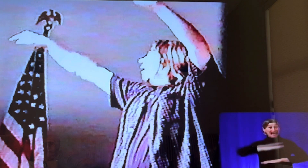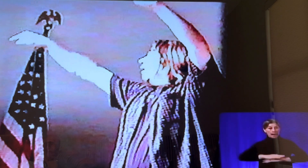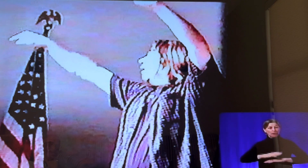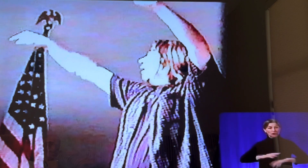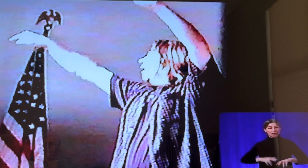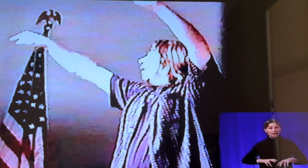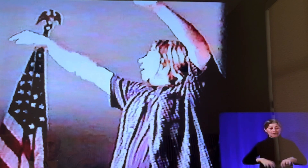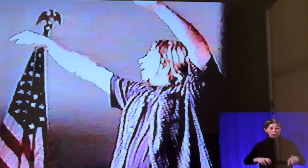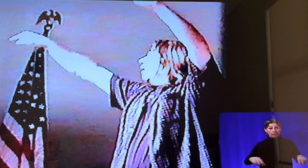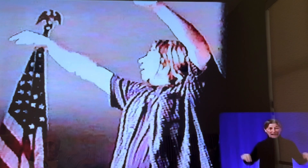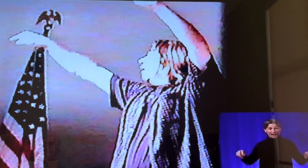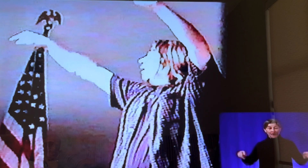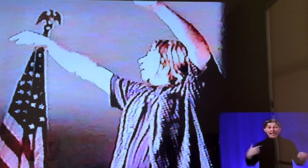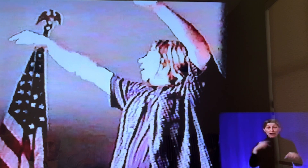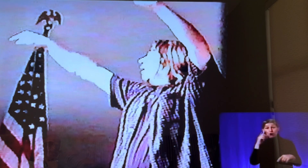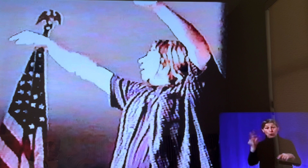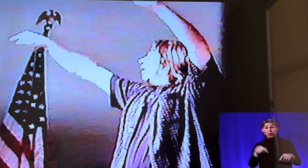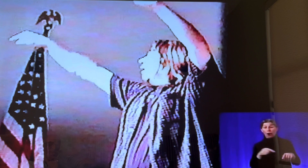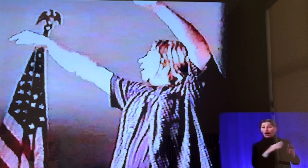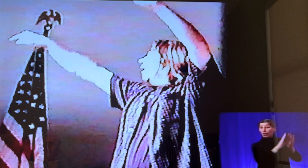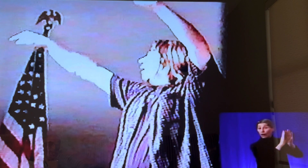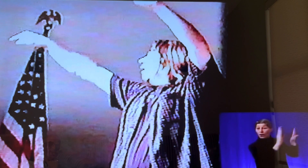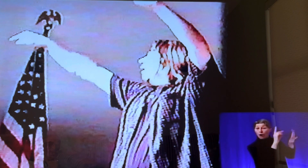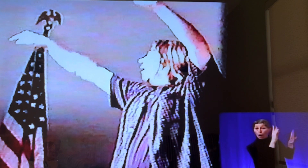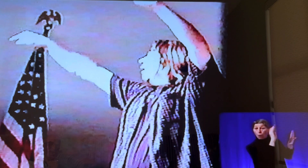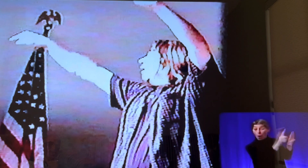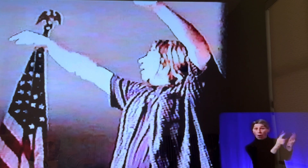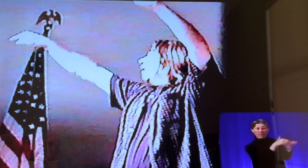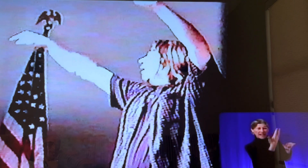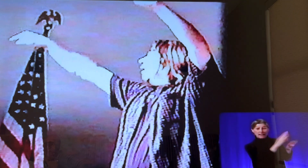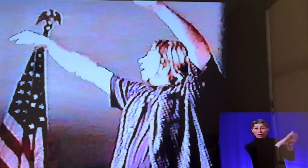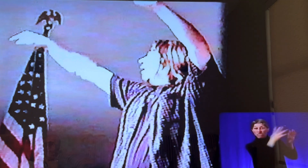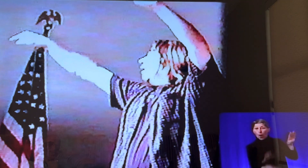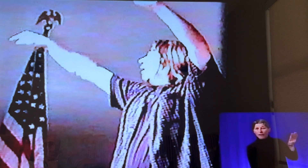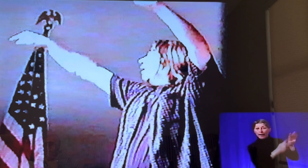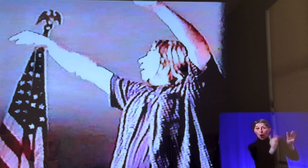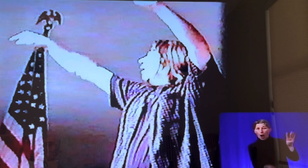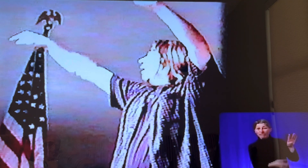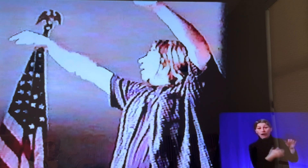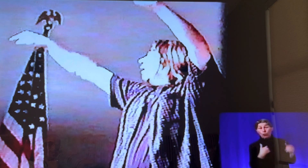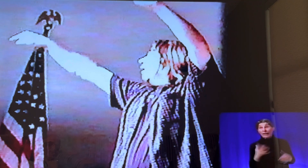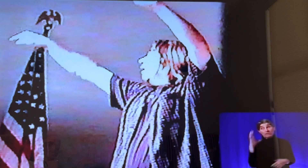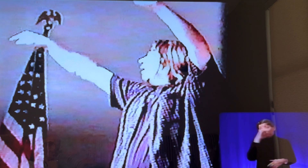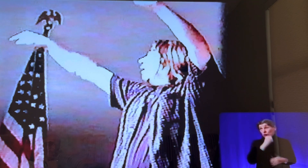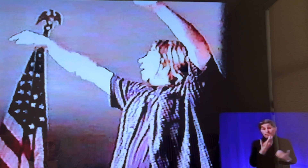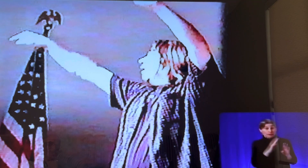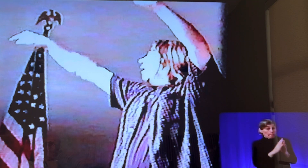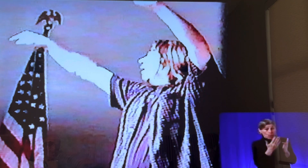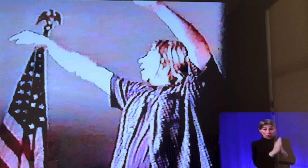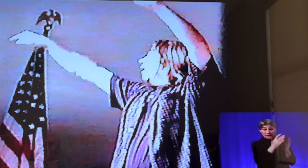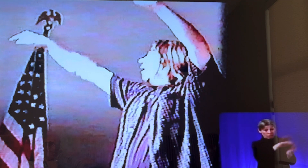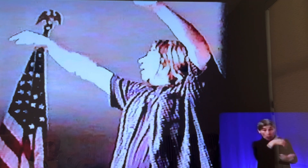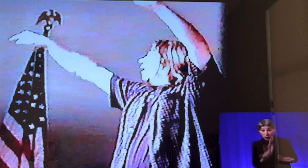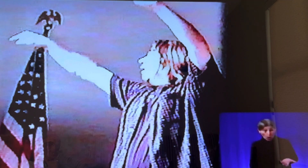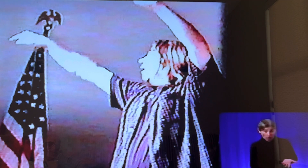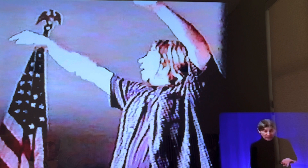shows you up on the wall things falling off, and we can only assume they're books falling off. Now he's showing the noise